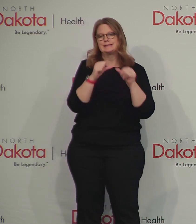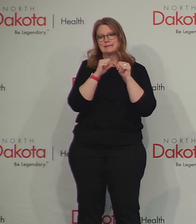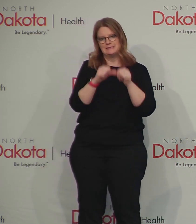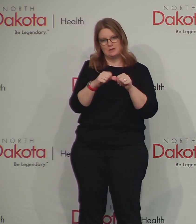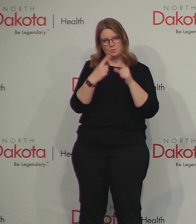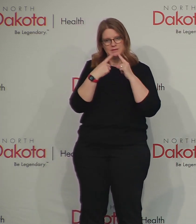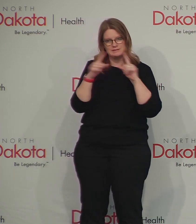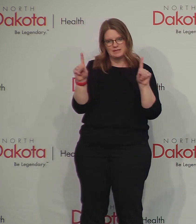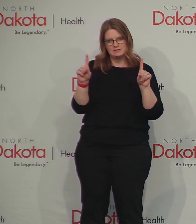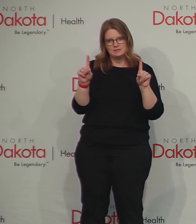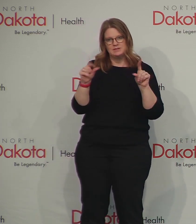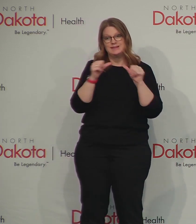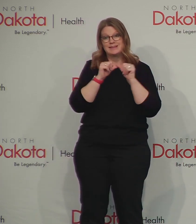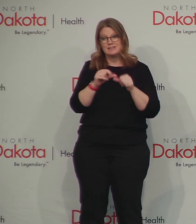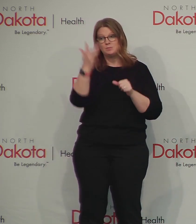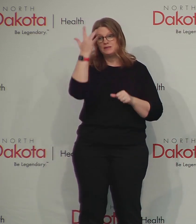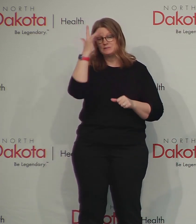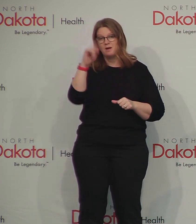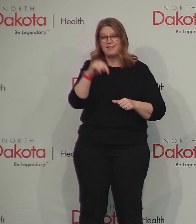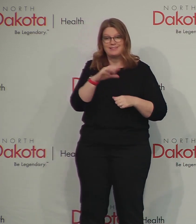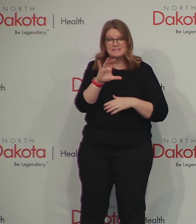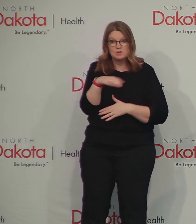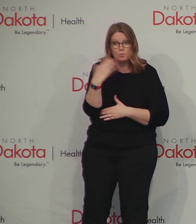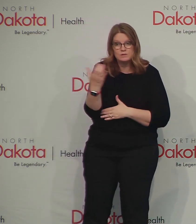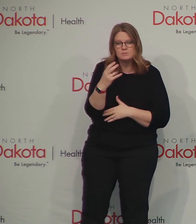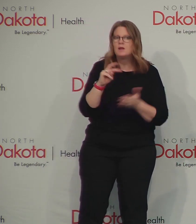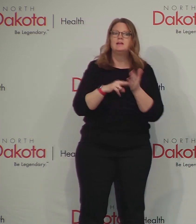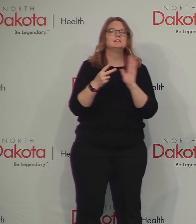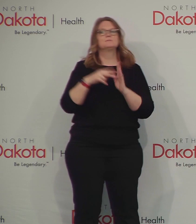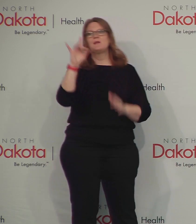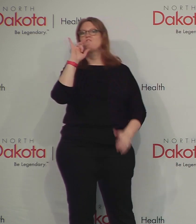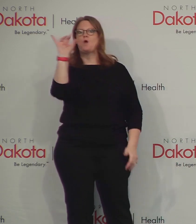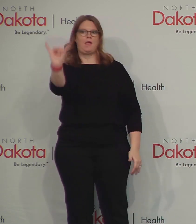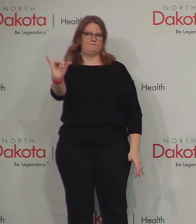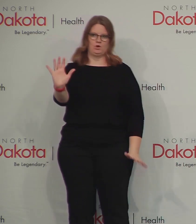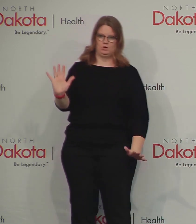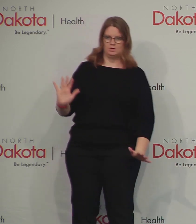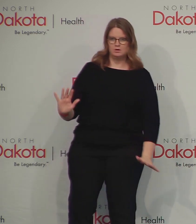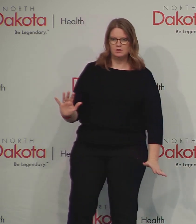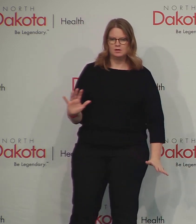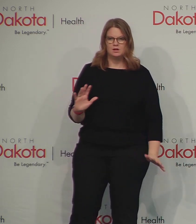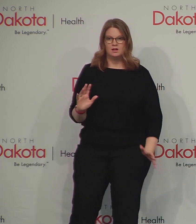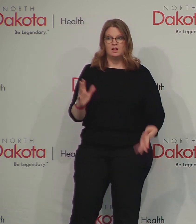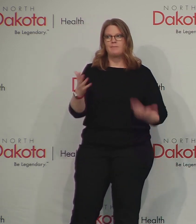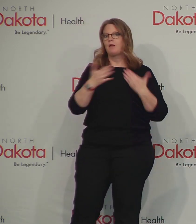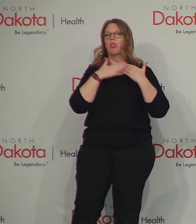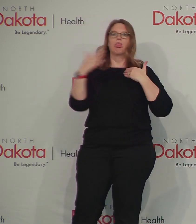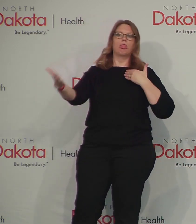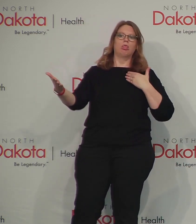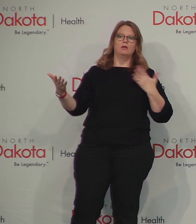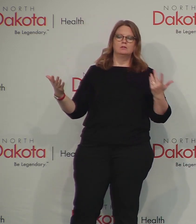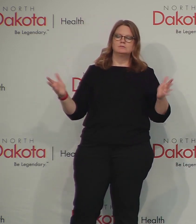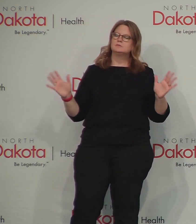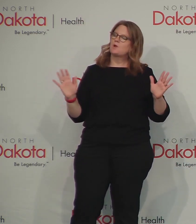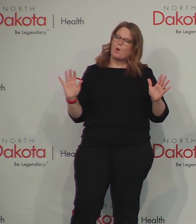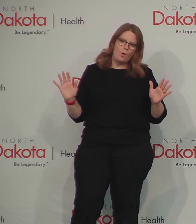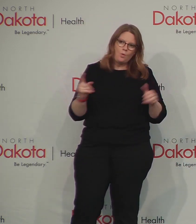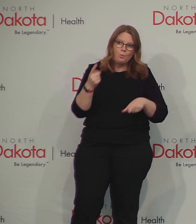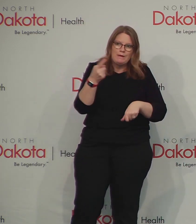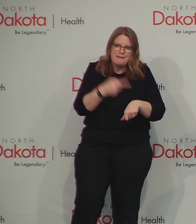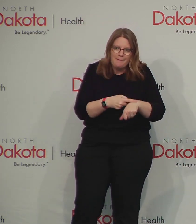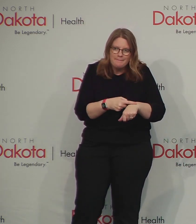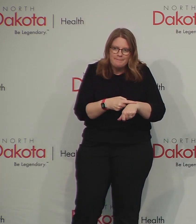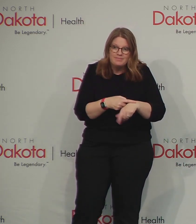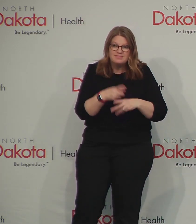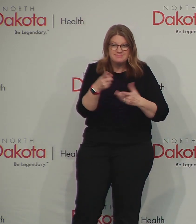smart this Christmas. This isn't a forever thing. This isn't change, for the rest of your life. This is change this Christmas. You just heard here